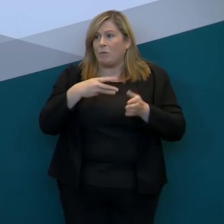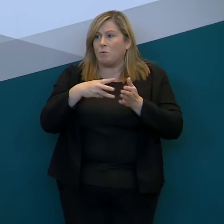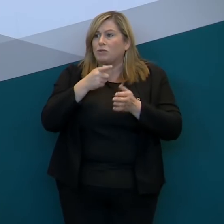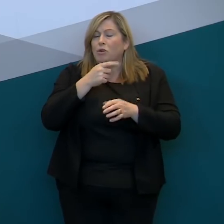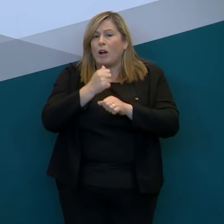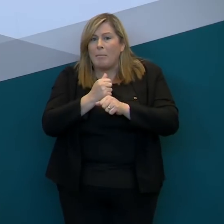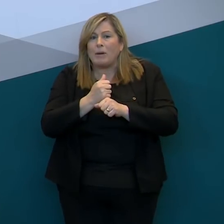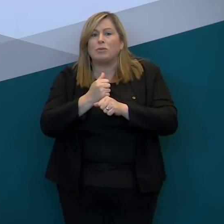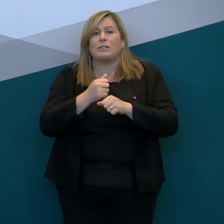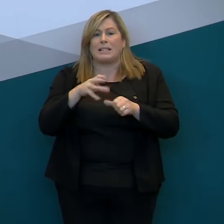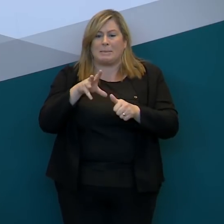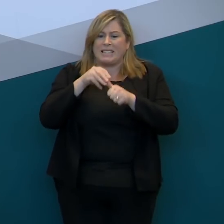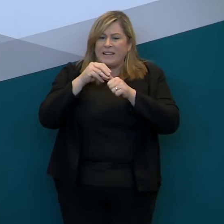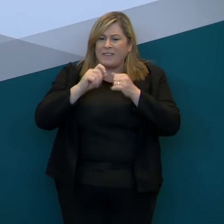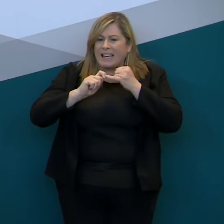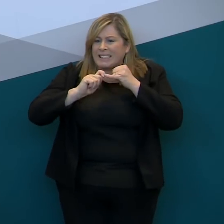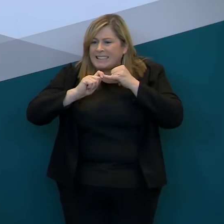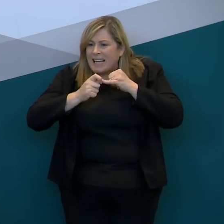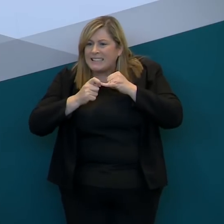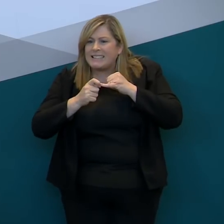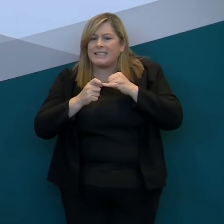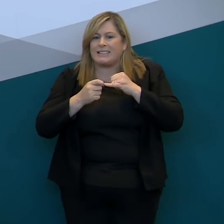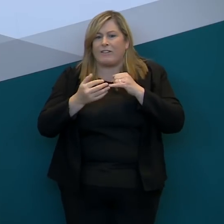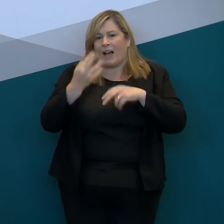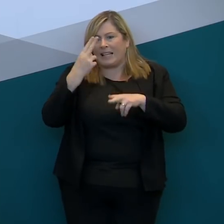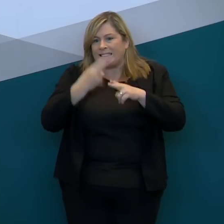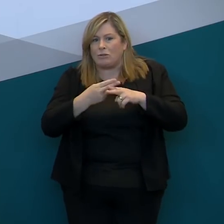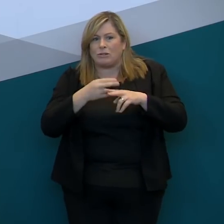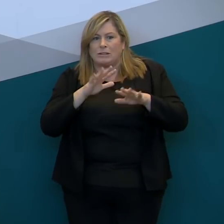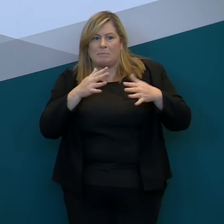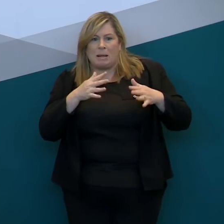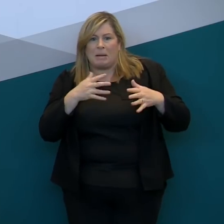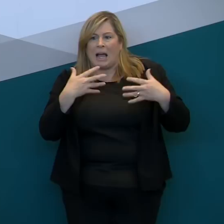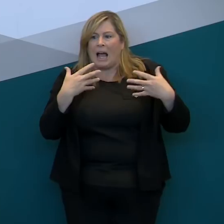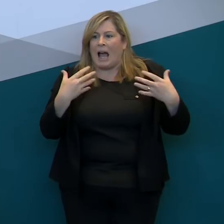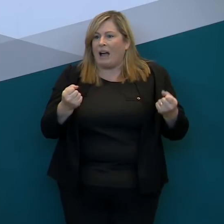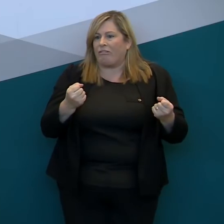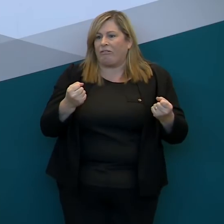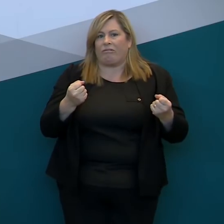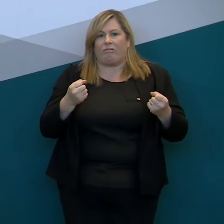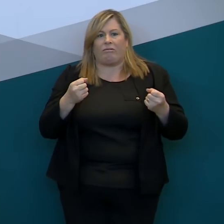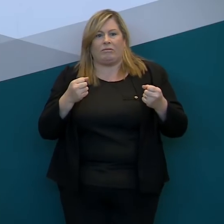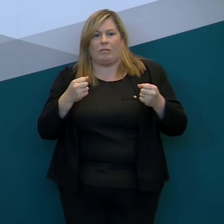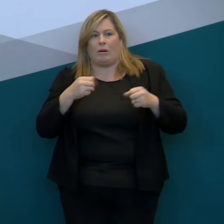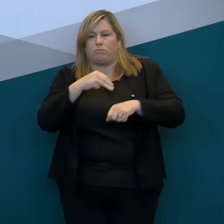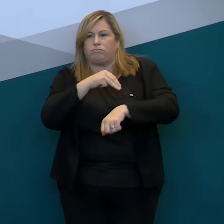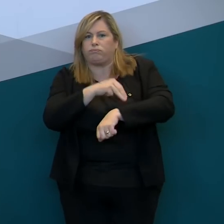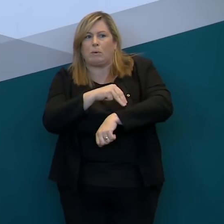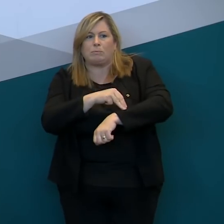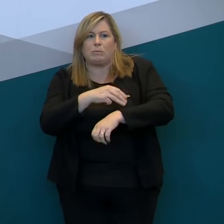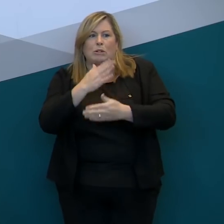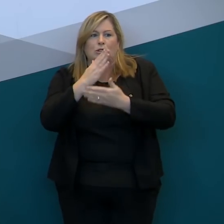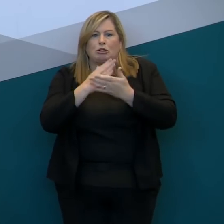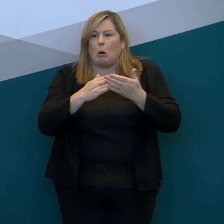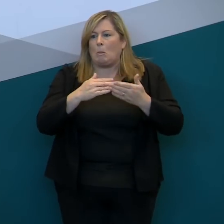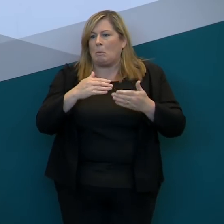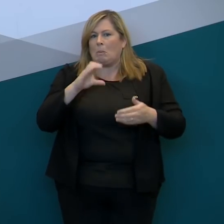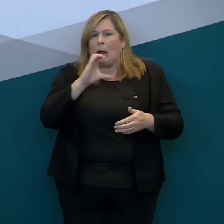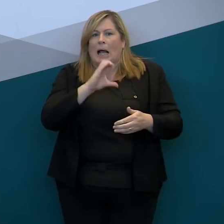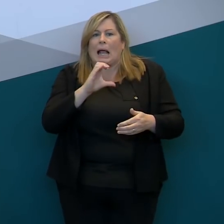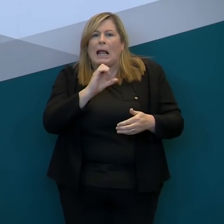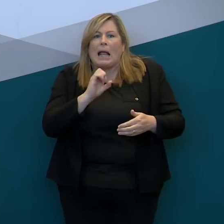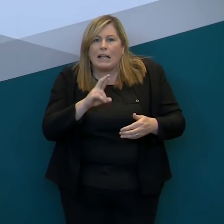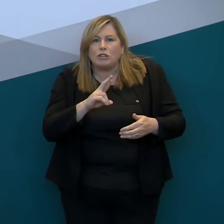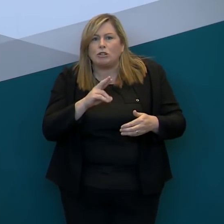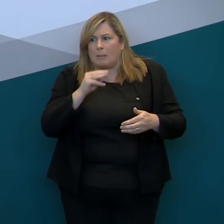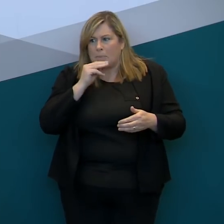them to engage in a test to find out whether or not they may have something they weren't familiar with or some precancerous changes. We have to take